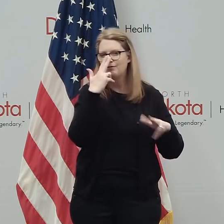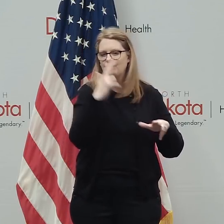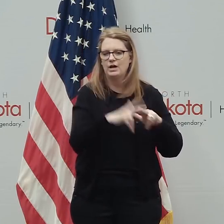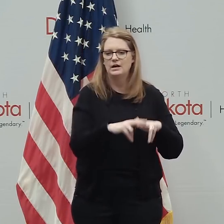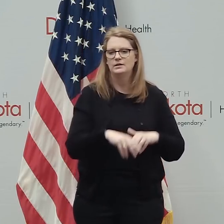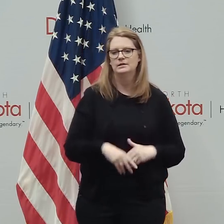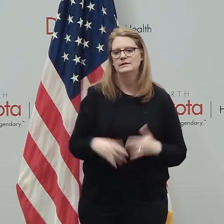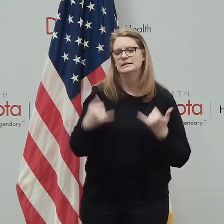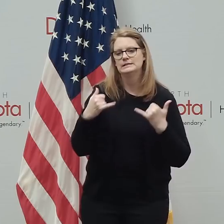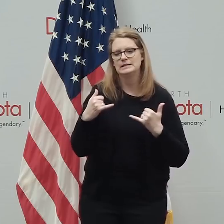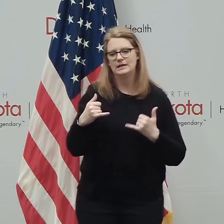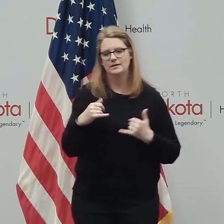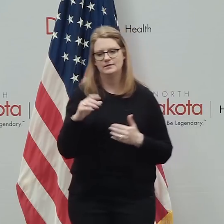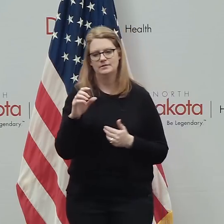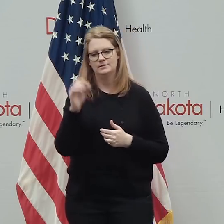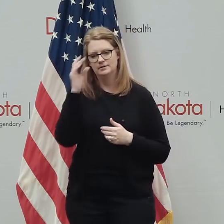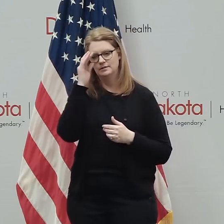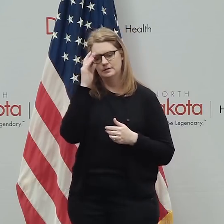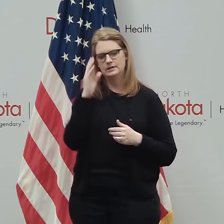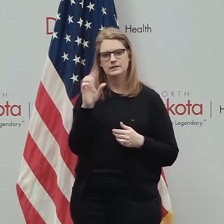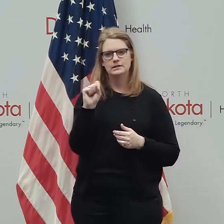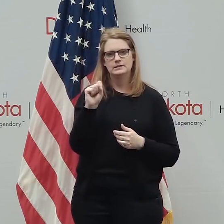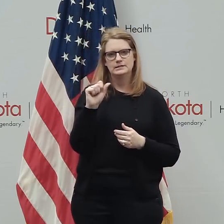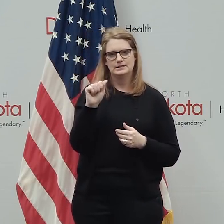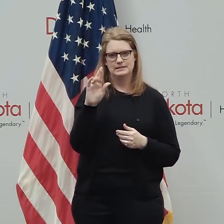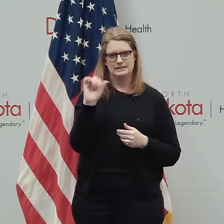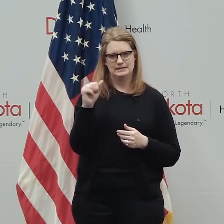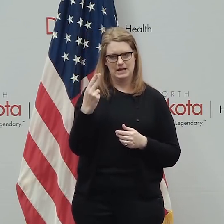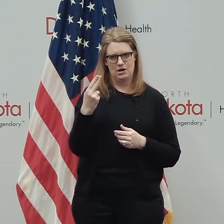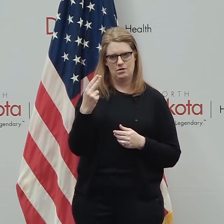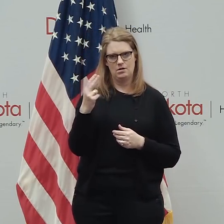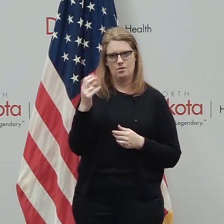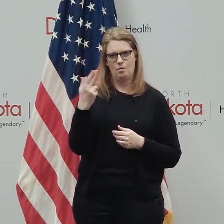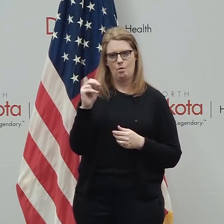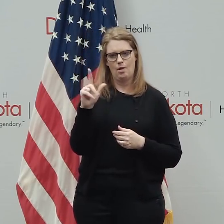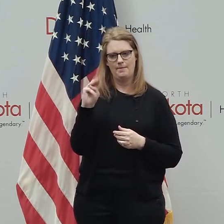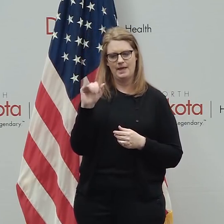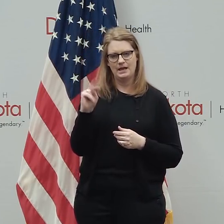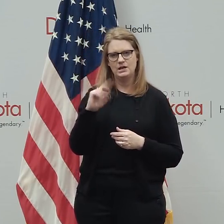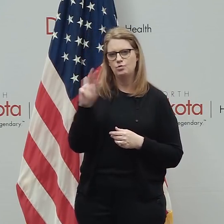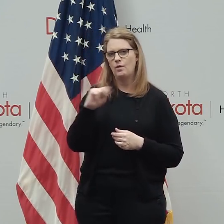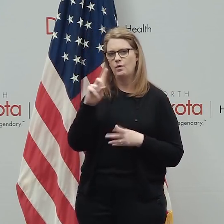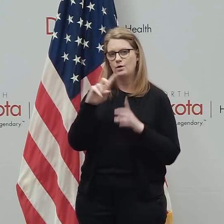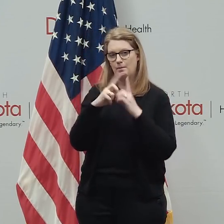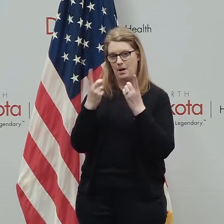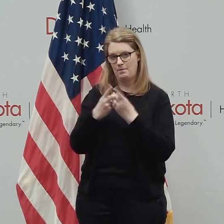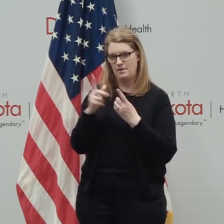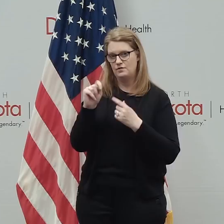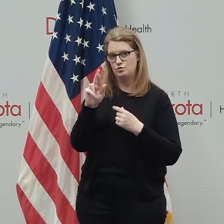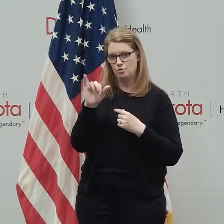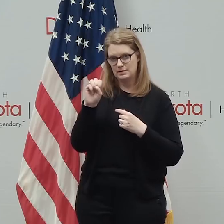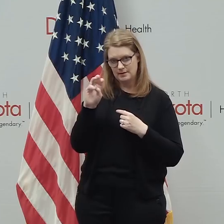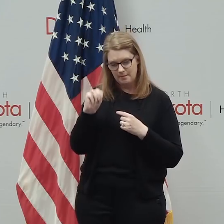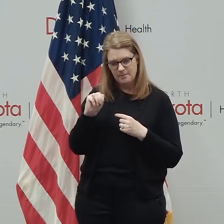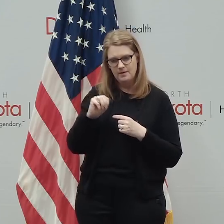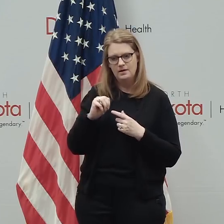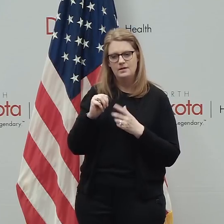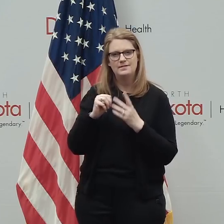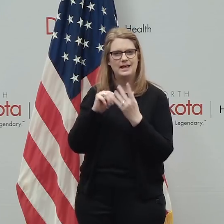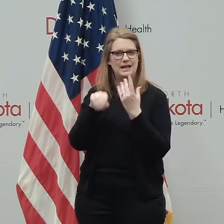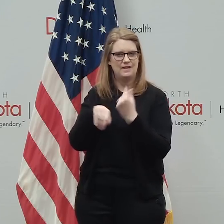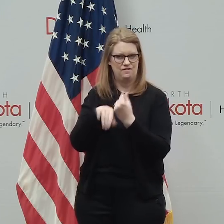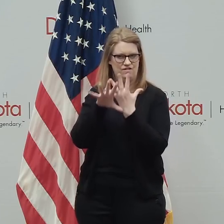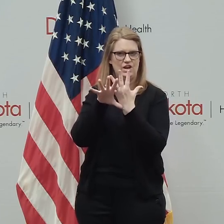hosted by Sarah Otta Coleman in the North Dakota Department of Tourism, which is part of North Dakota Commerce, a video